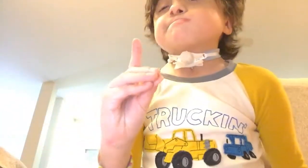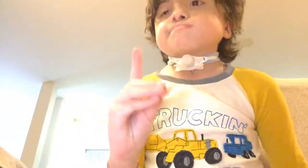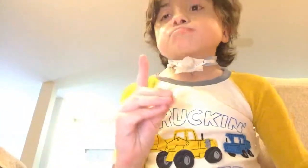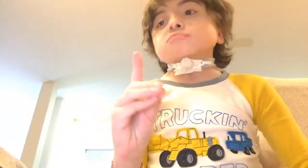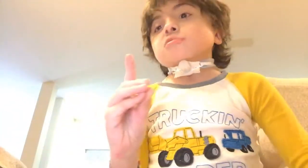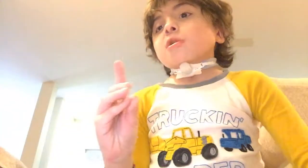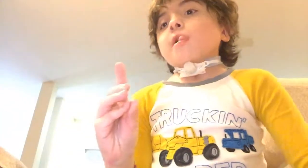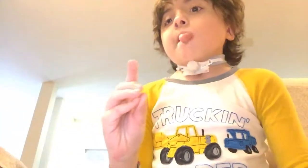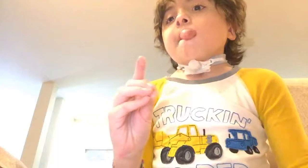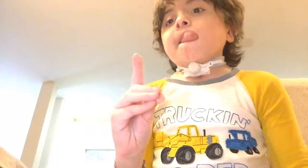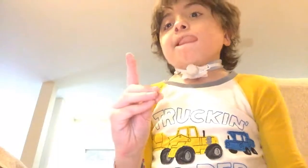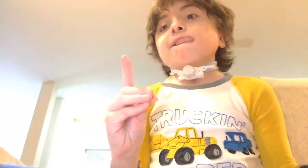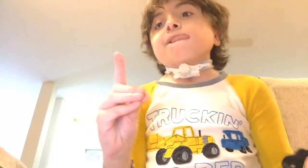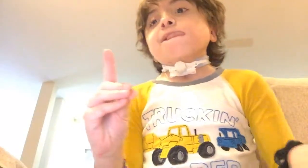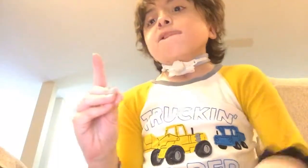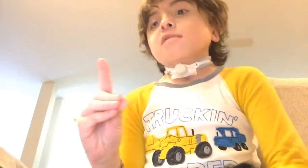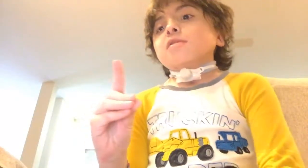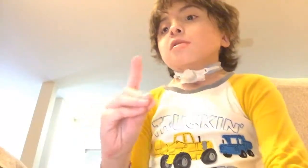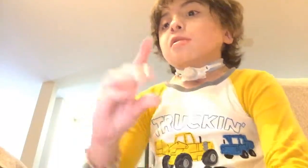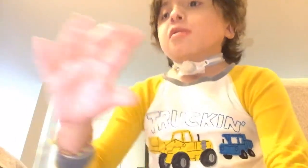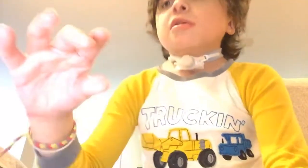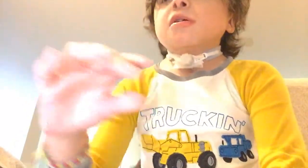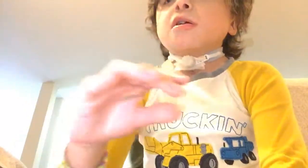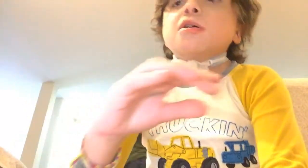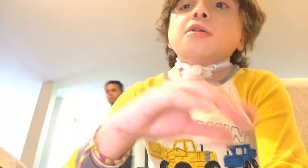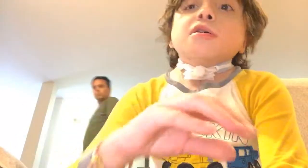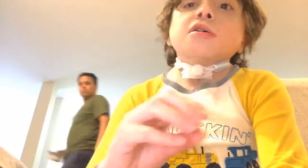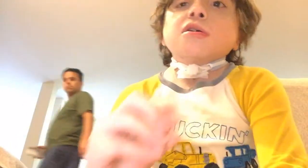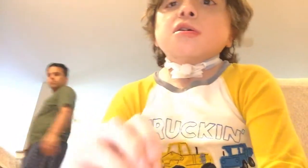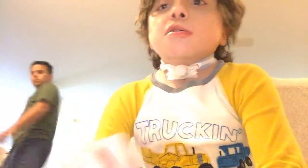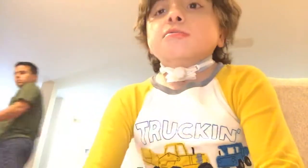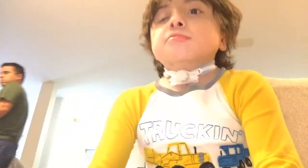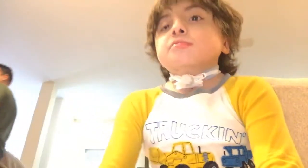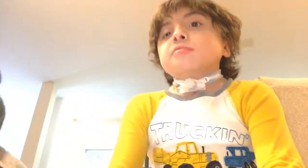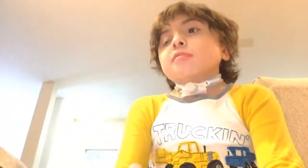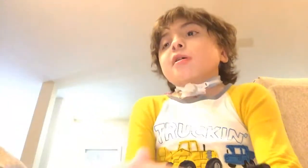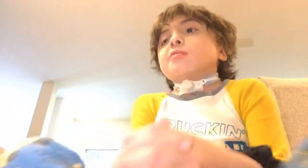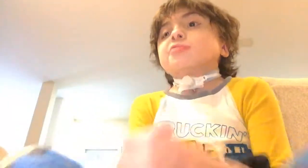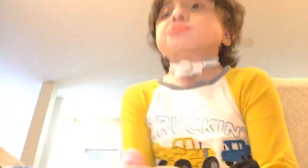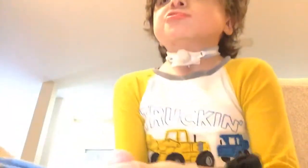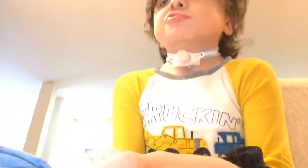and also,